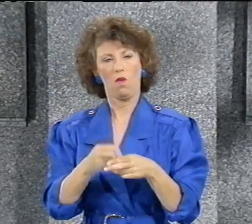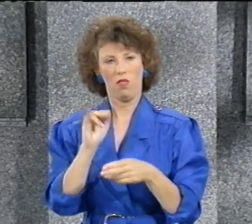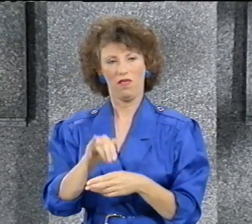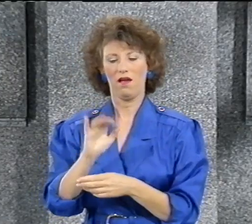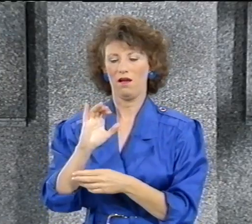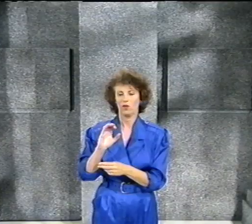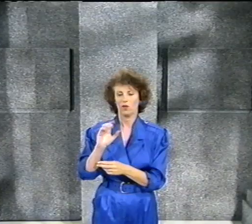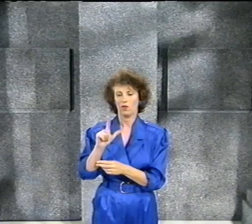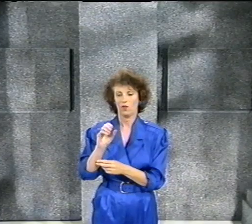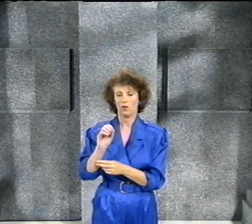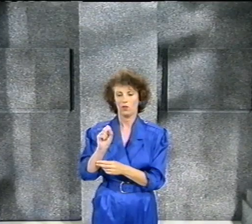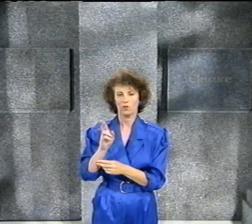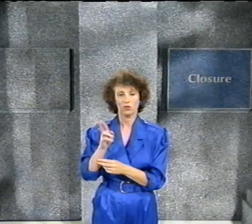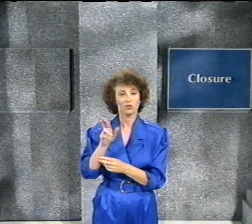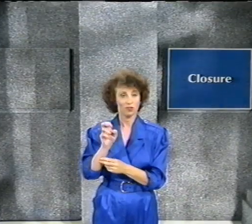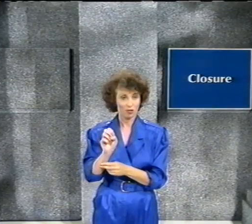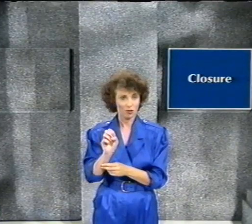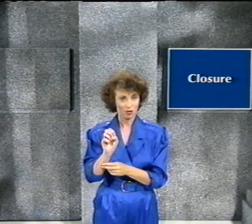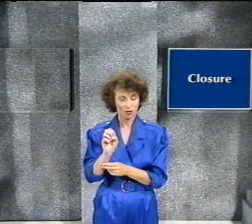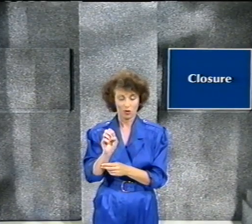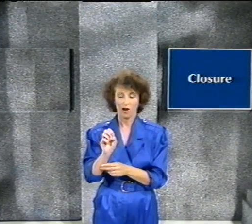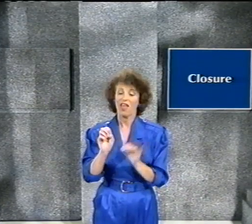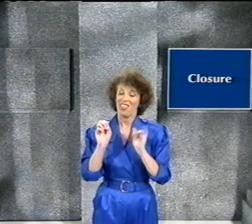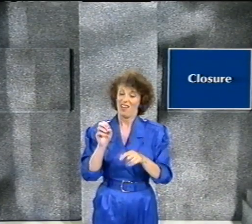by making closure.